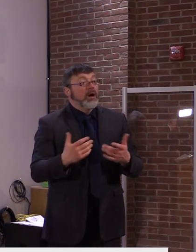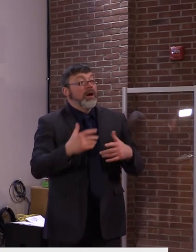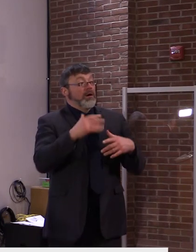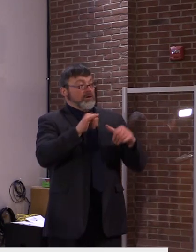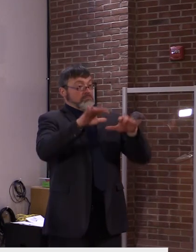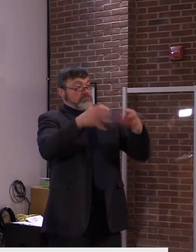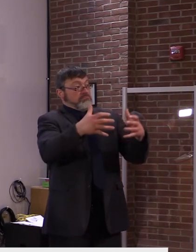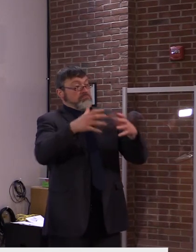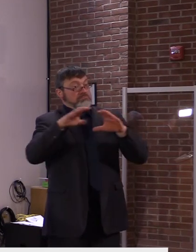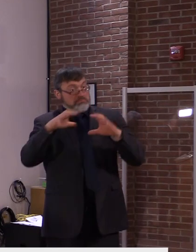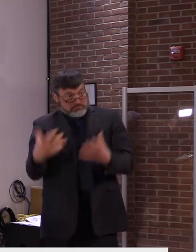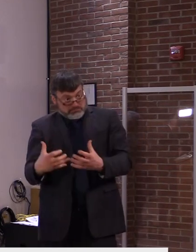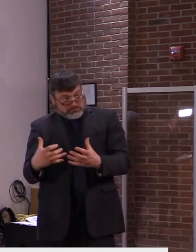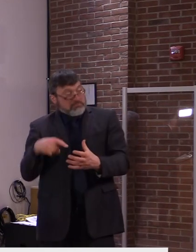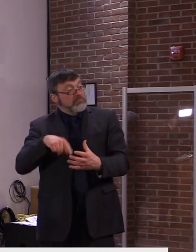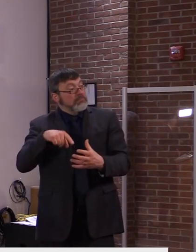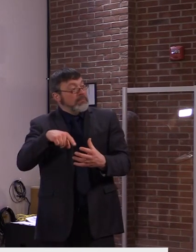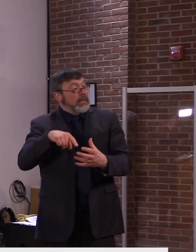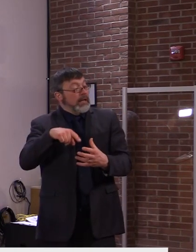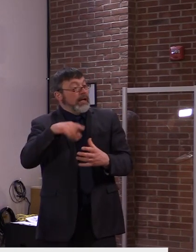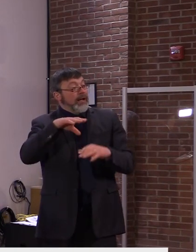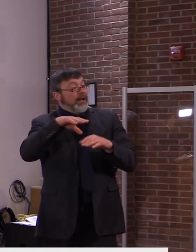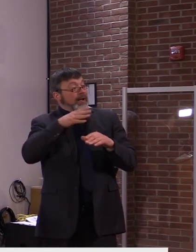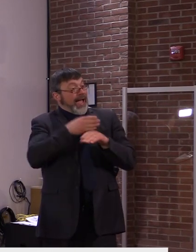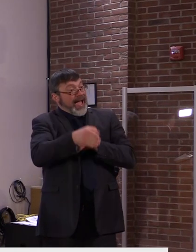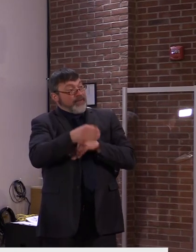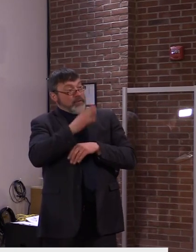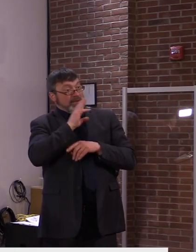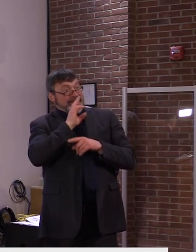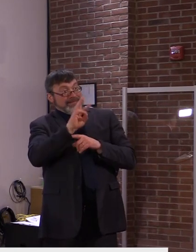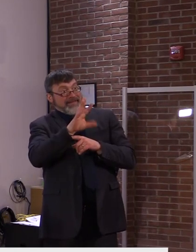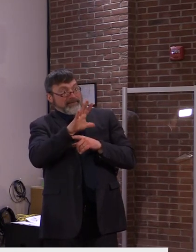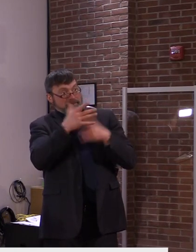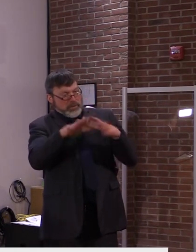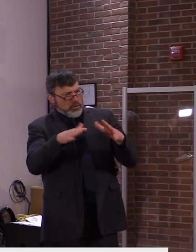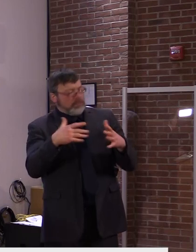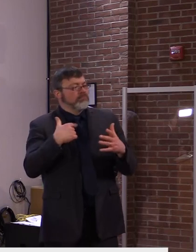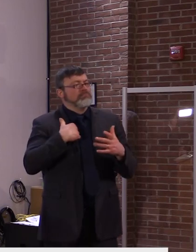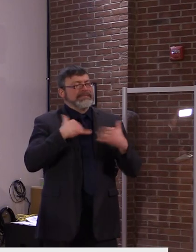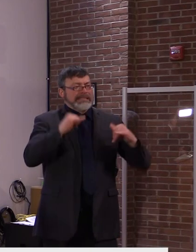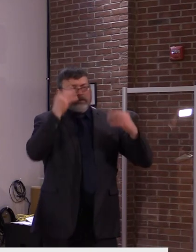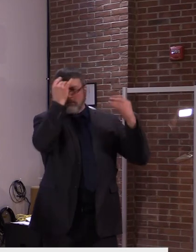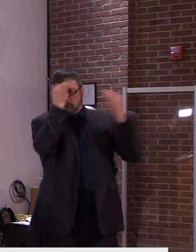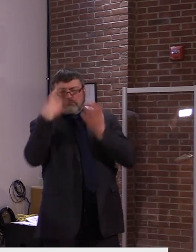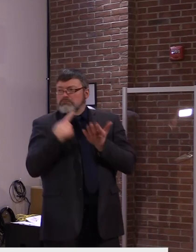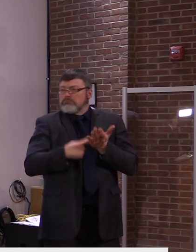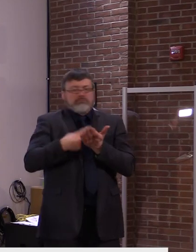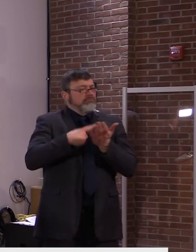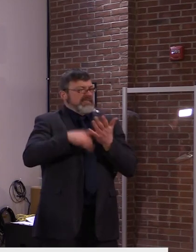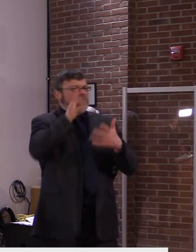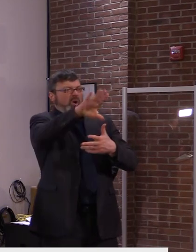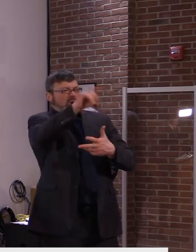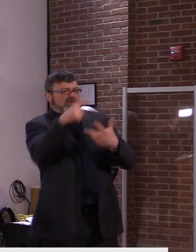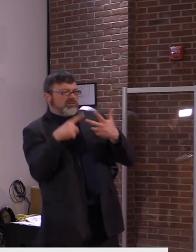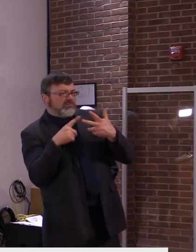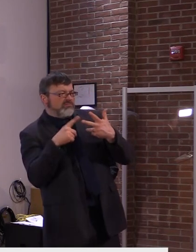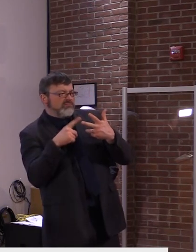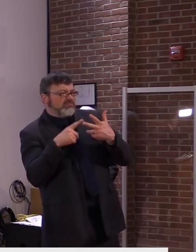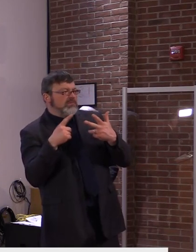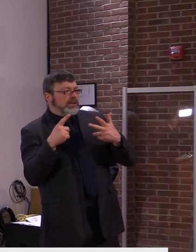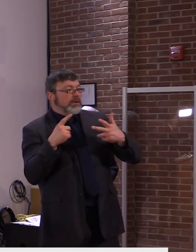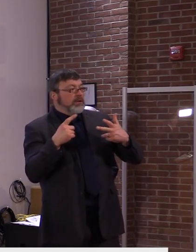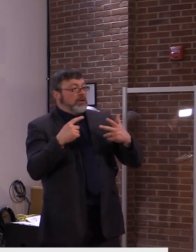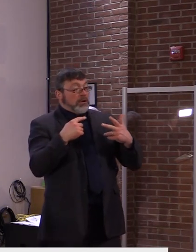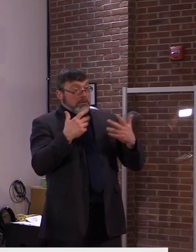are just contemplating all kinds of options. We may continue to do just the age banding, but we may do something else. We're